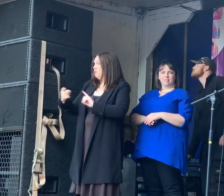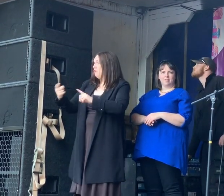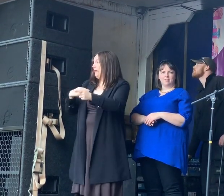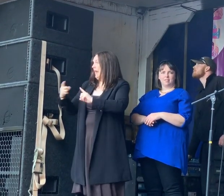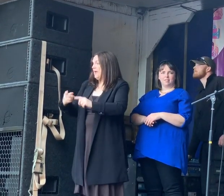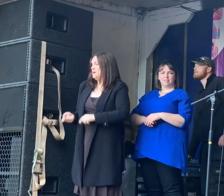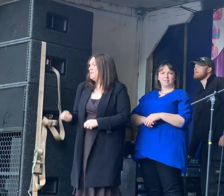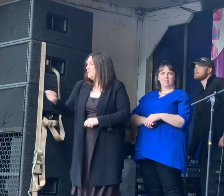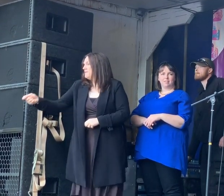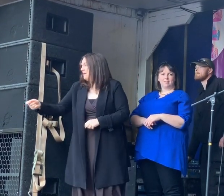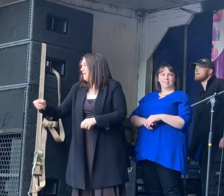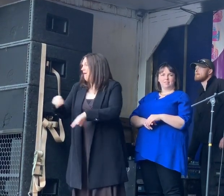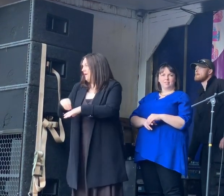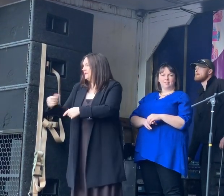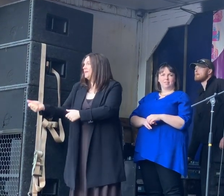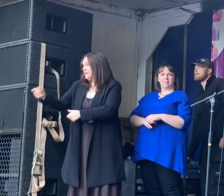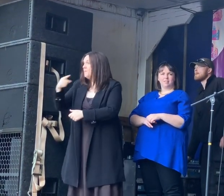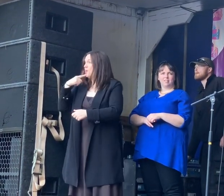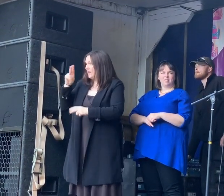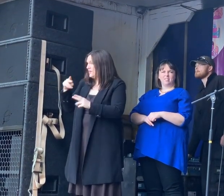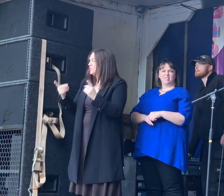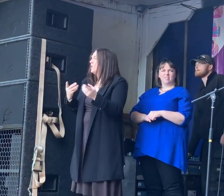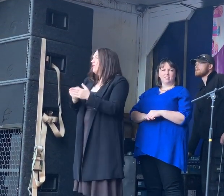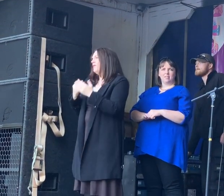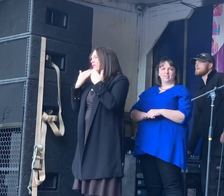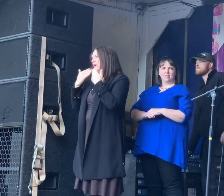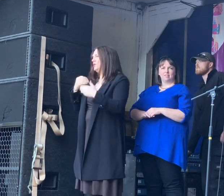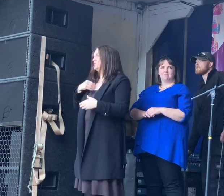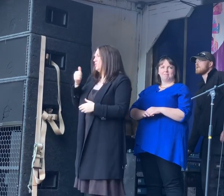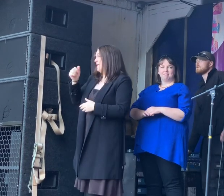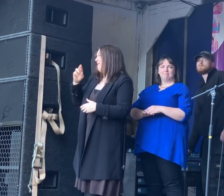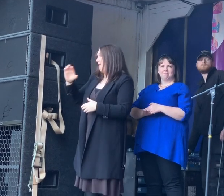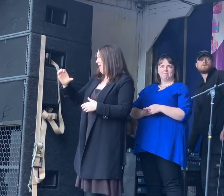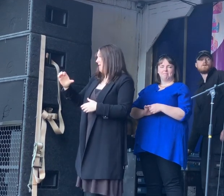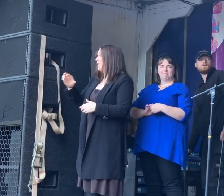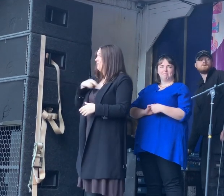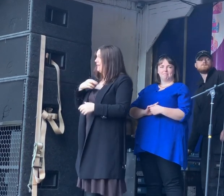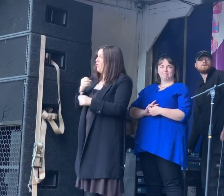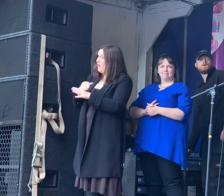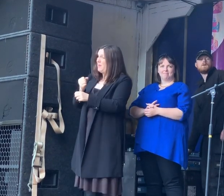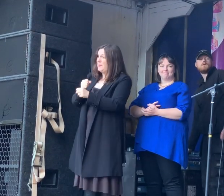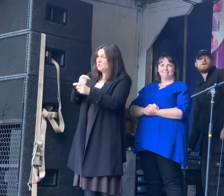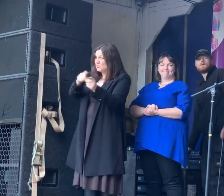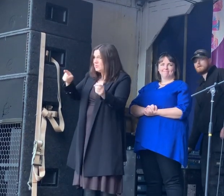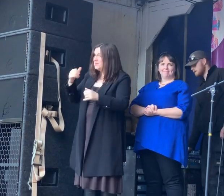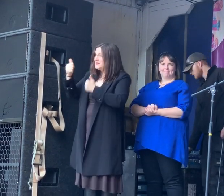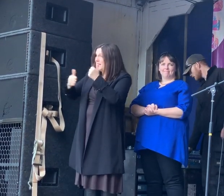together. Thank you to ARC, the Abortion Rights Campaign. Today's all about you, celebrating you,